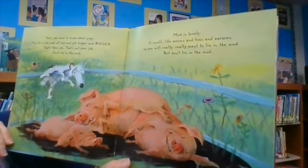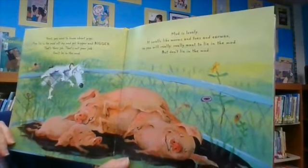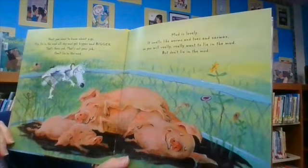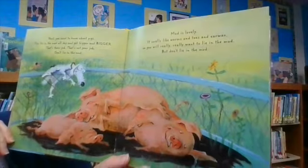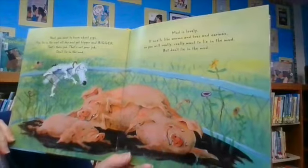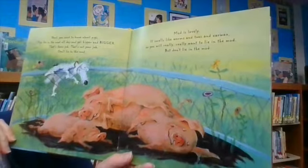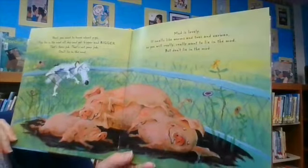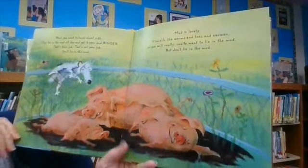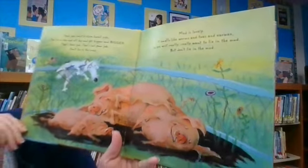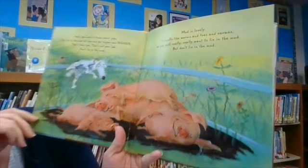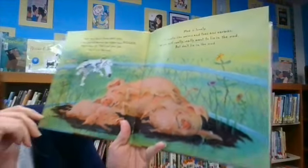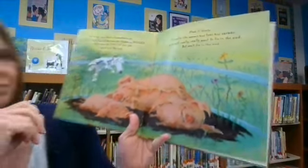lie in the mud.